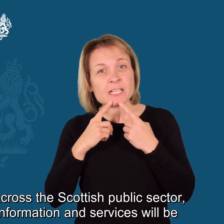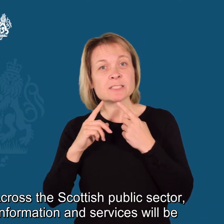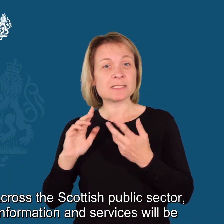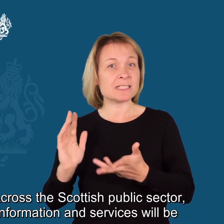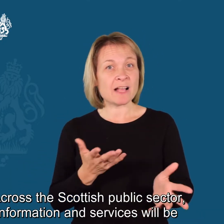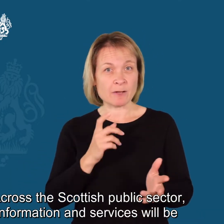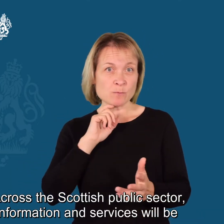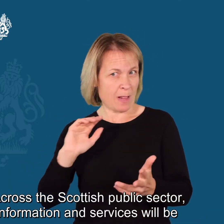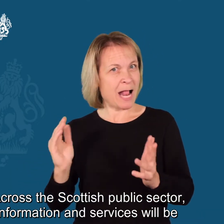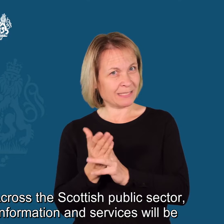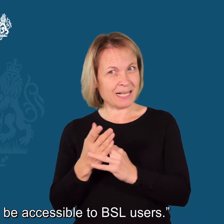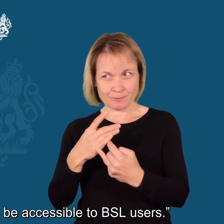users.